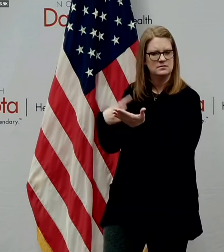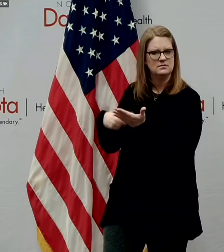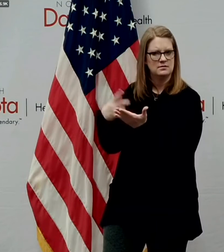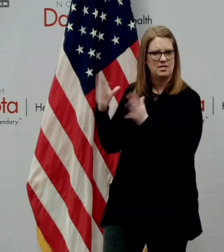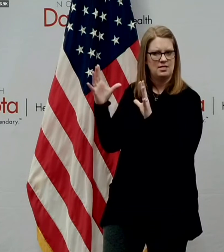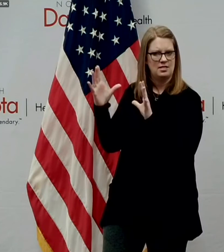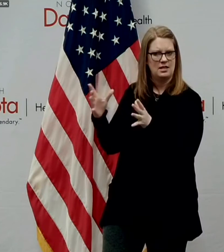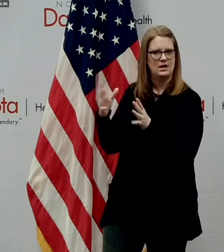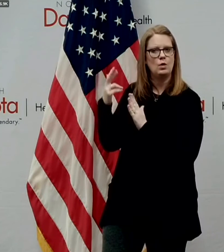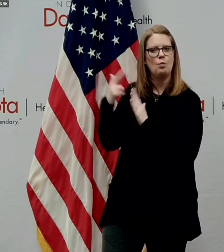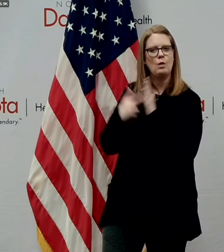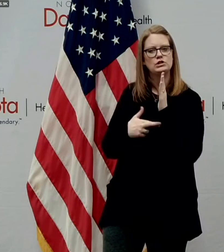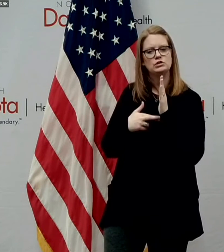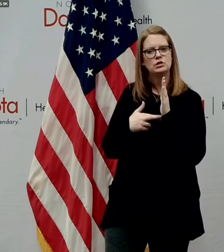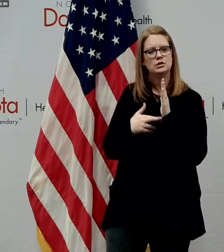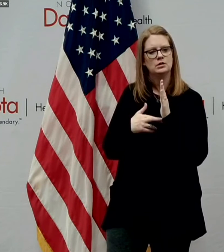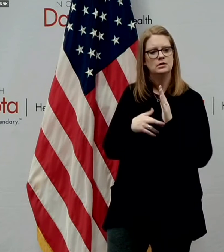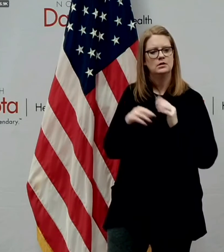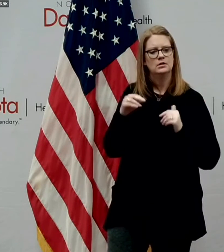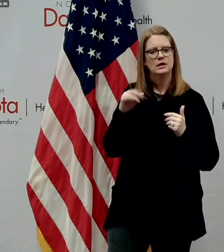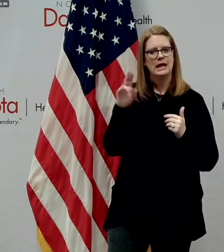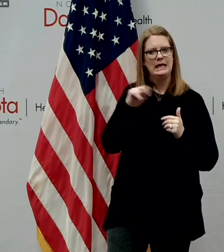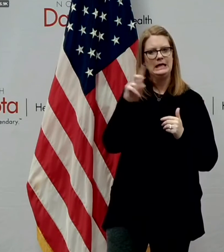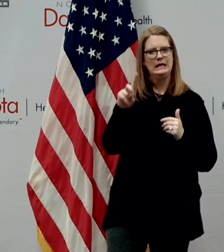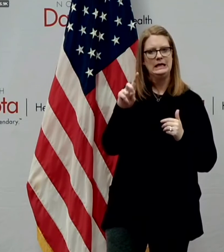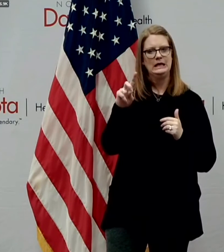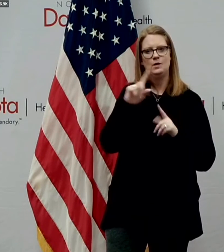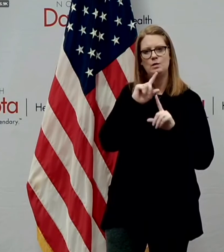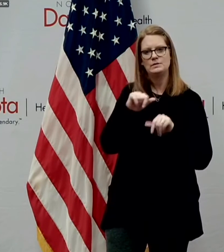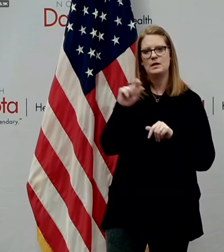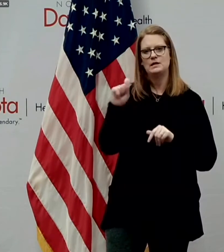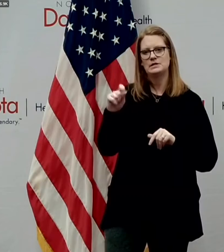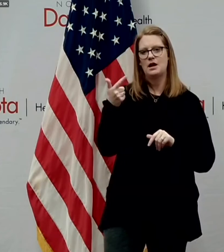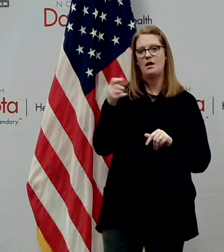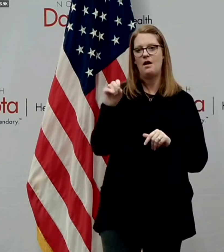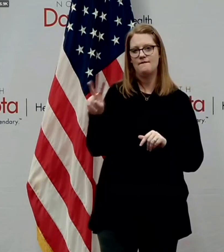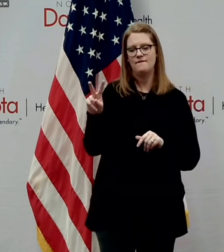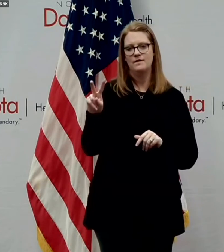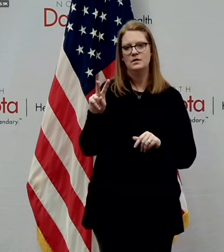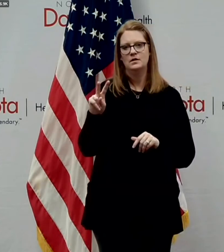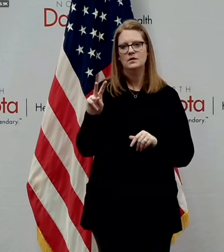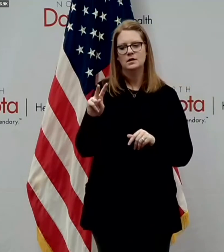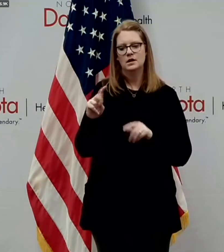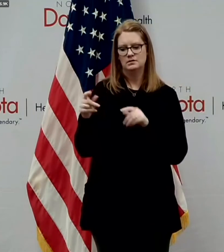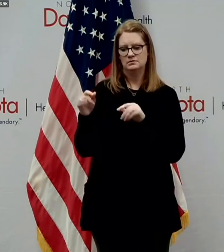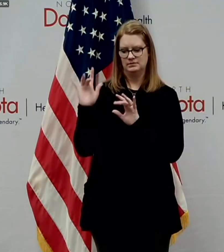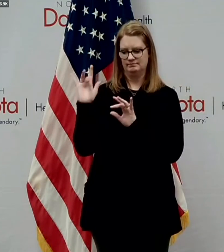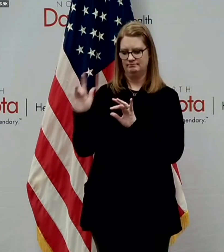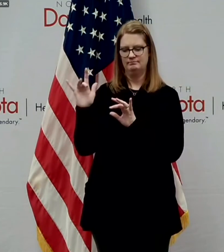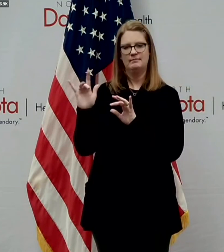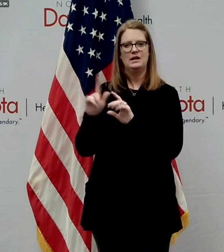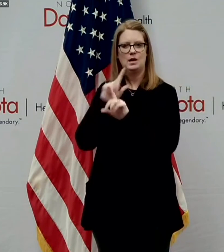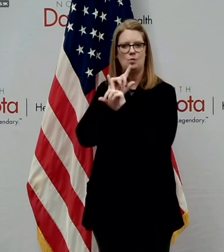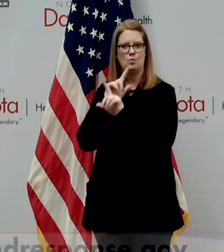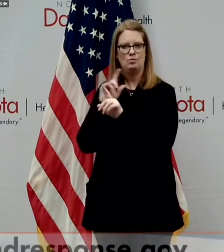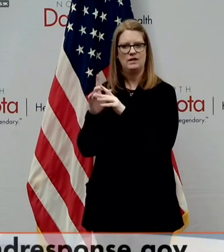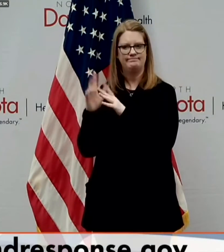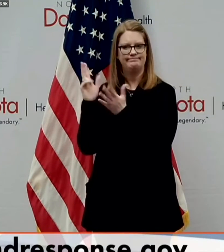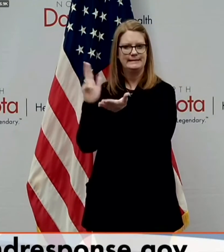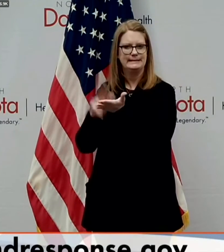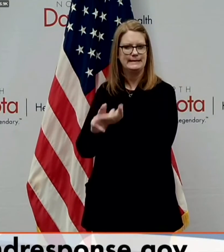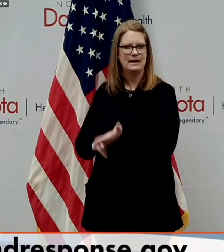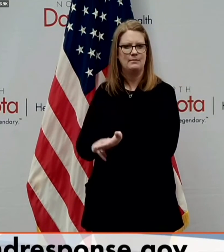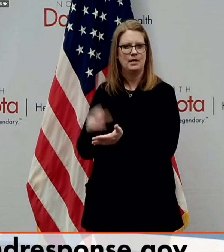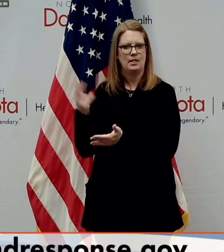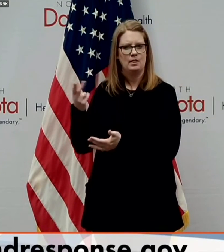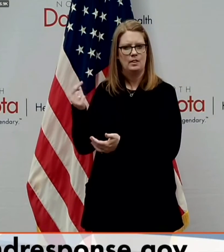and you can register, I guess, to go for this again by going to ndresponse.gov. There's a place to register there for this Thursday, April